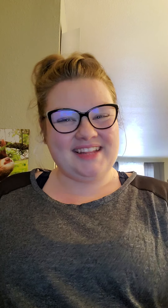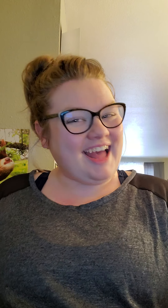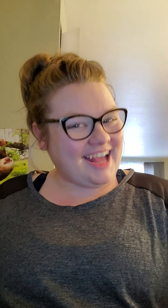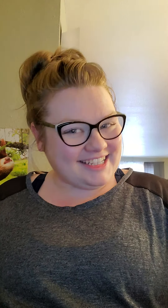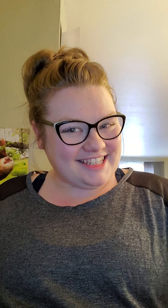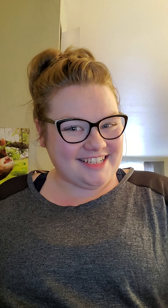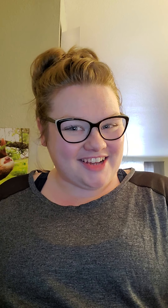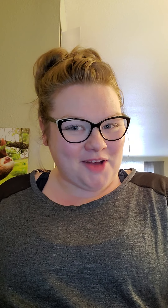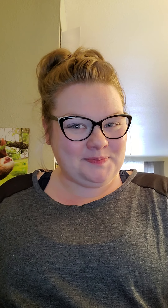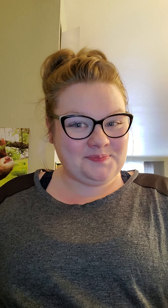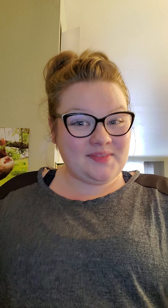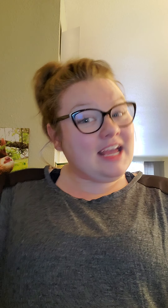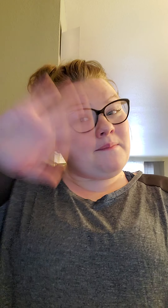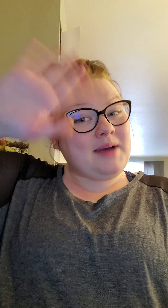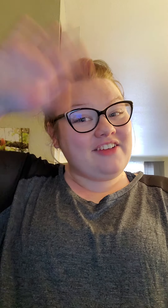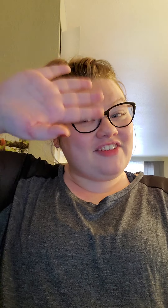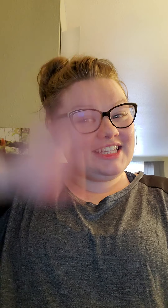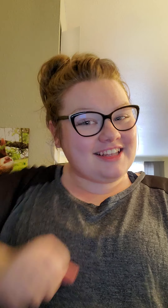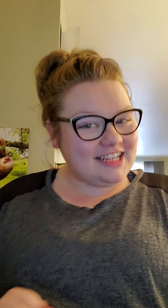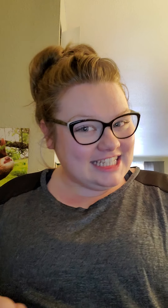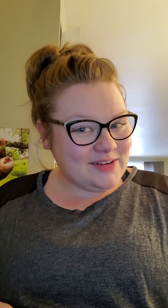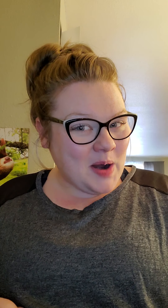Excellent job. Bye friends. I'll see you tomorrow.